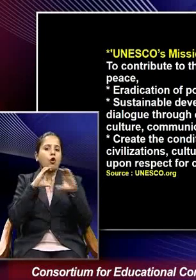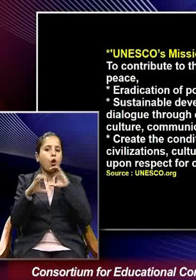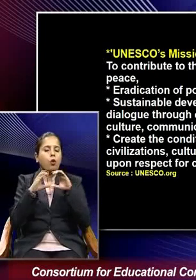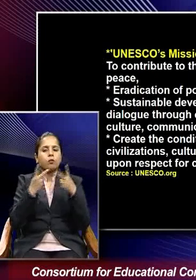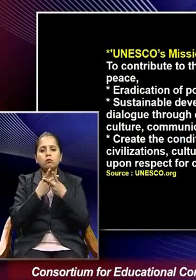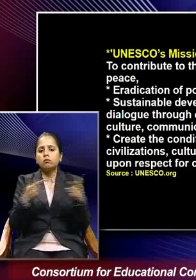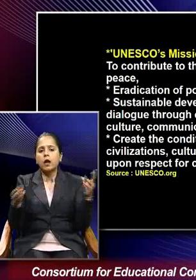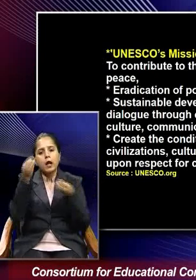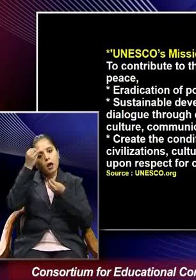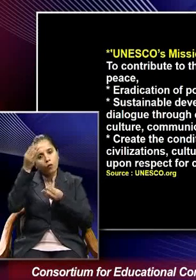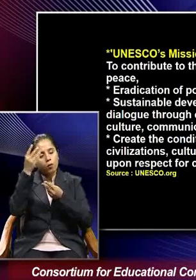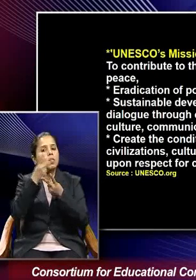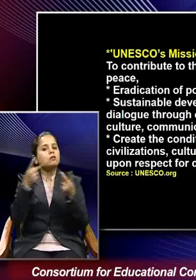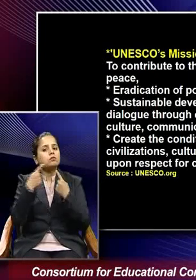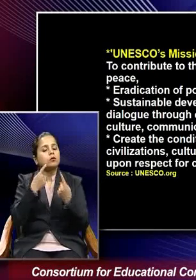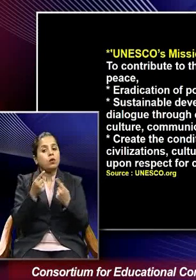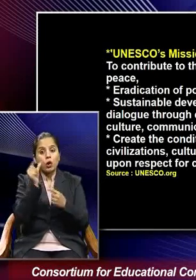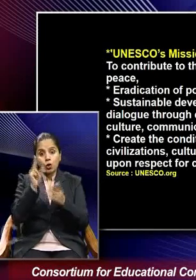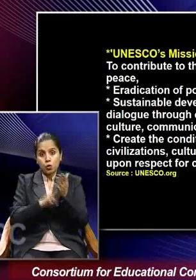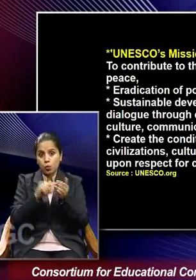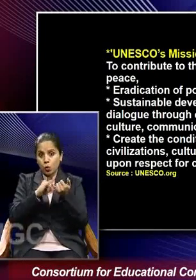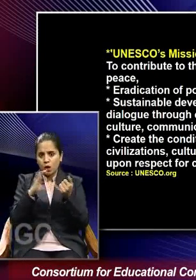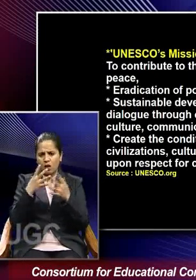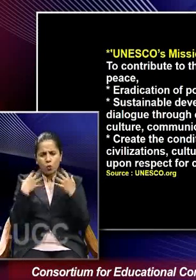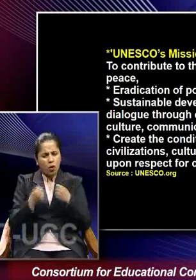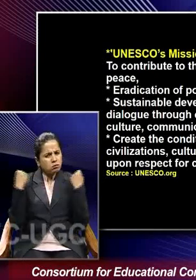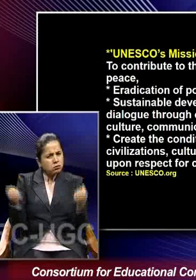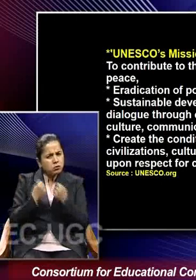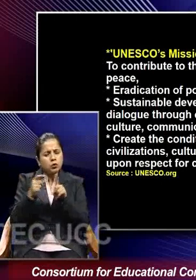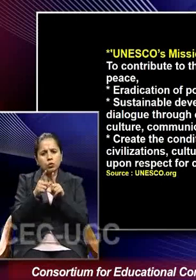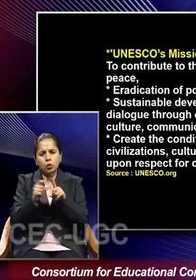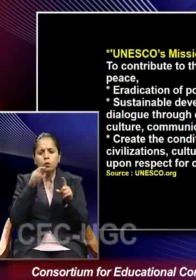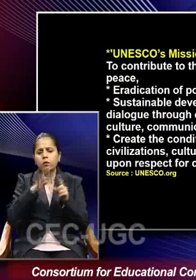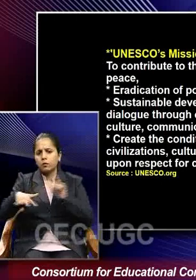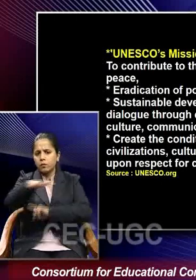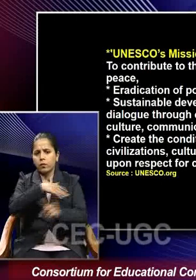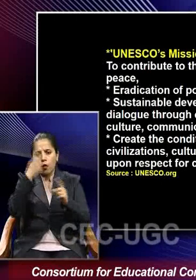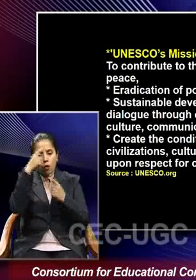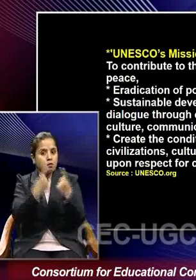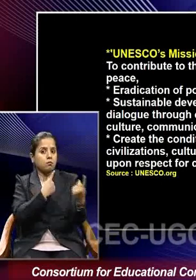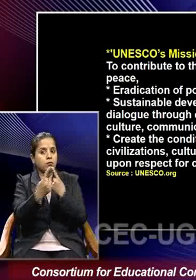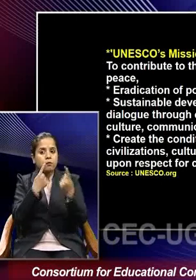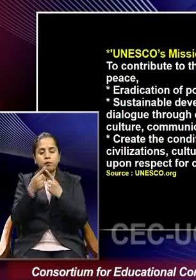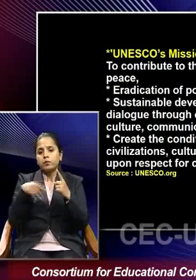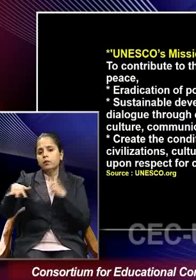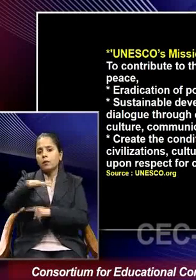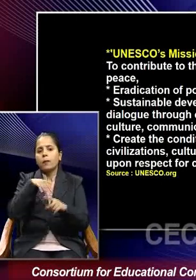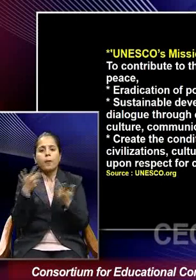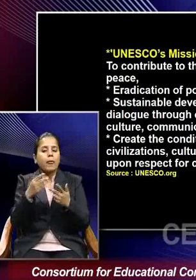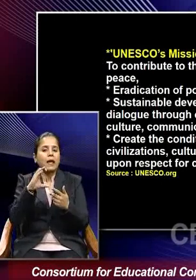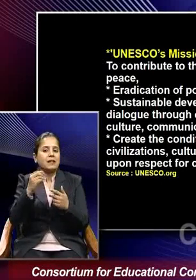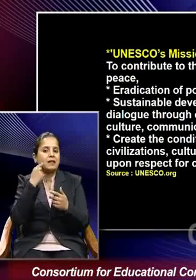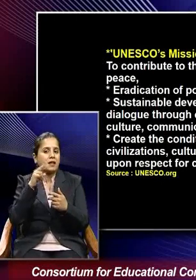and information. UNESCO attempts to create the conditions for dialogue among